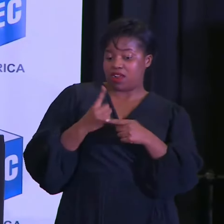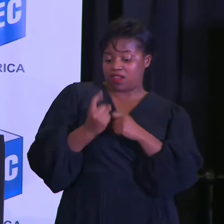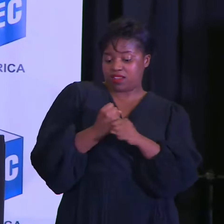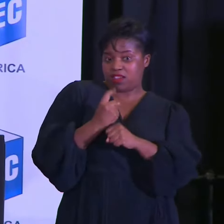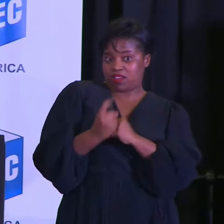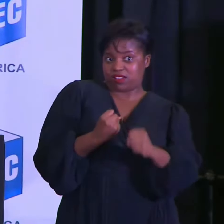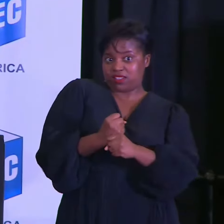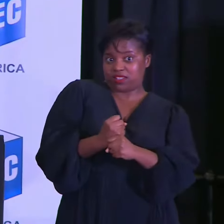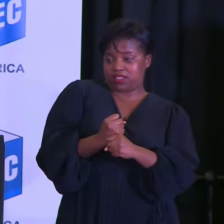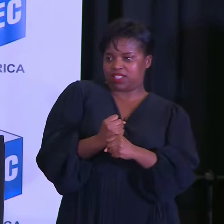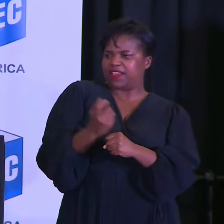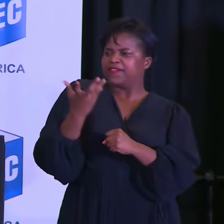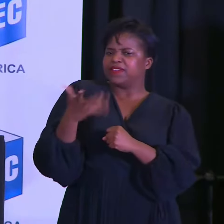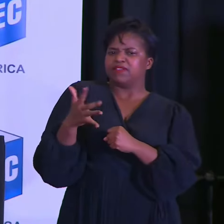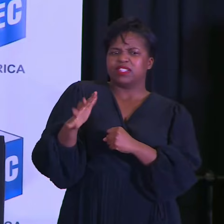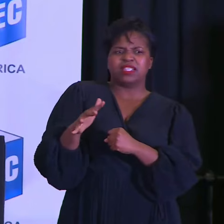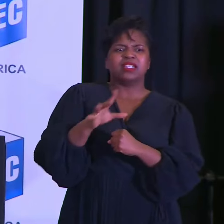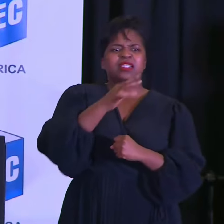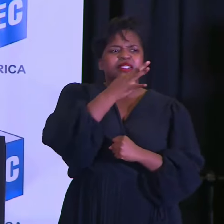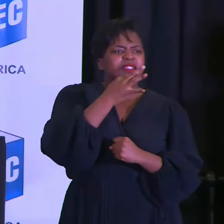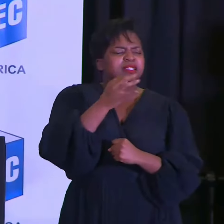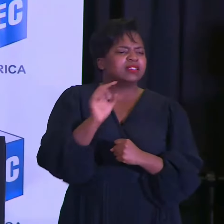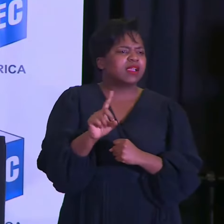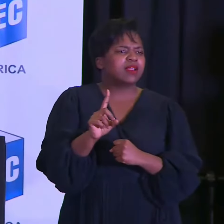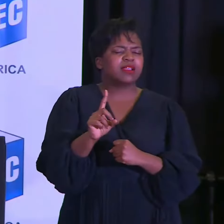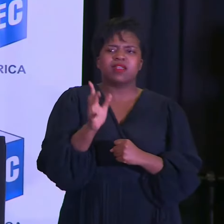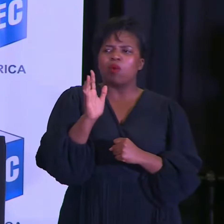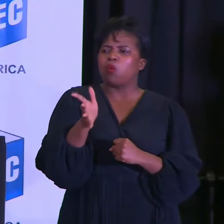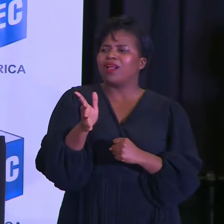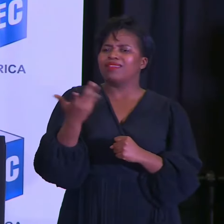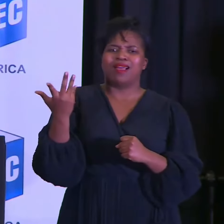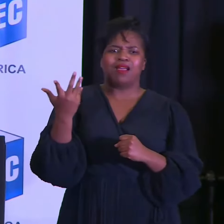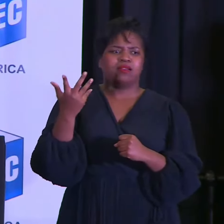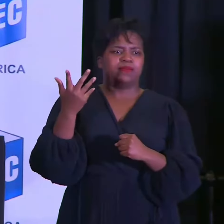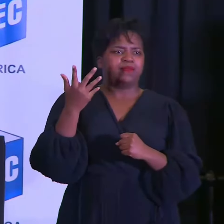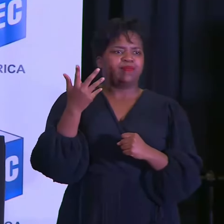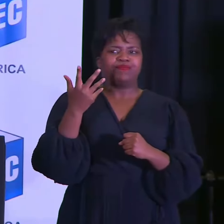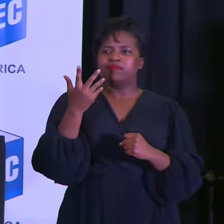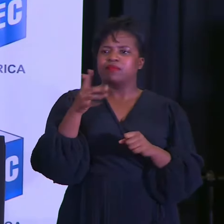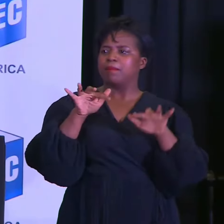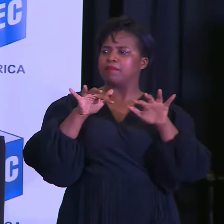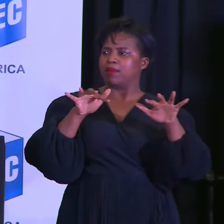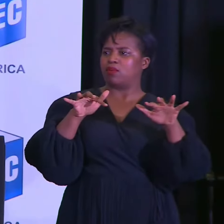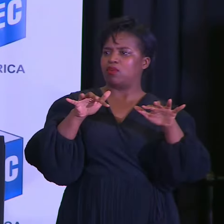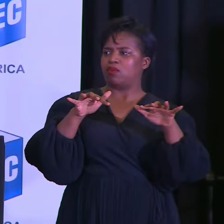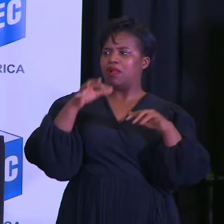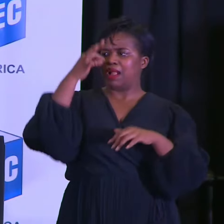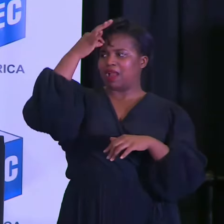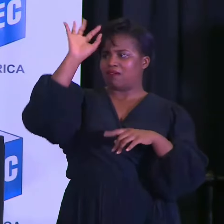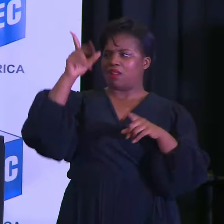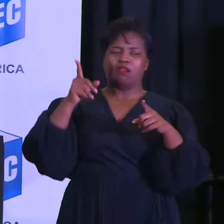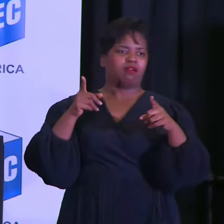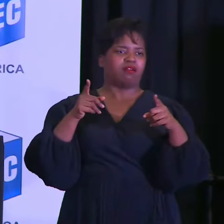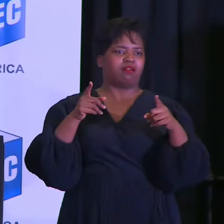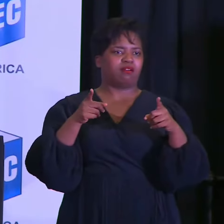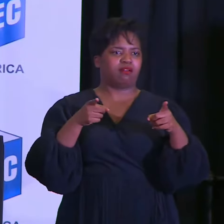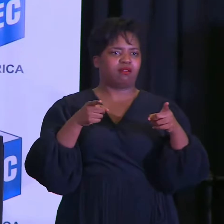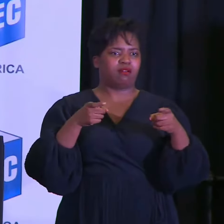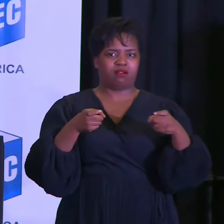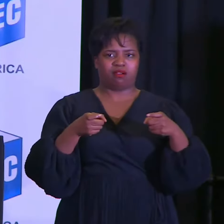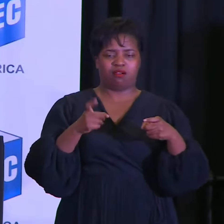been getting a reputation of being puppets of the governing party. And you will